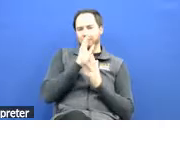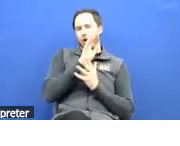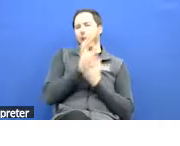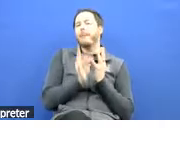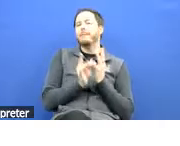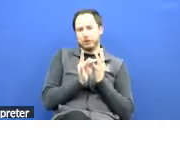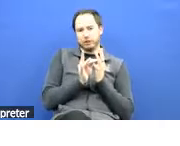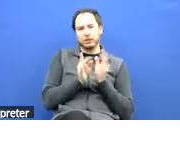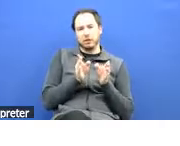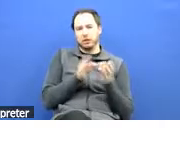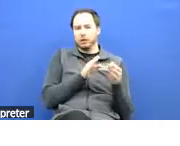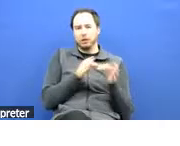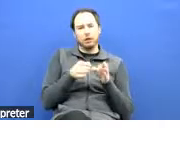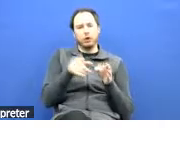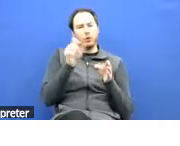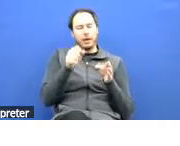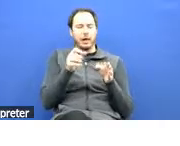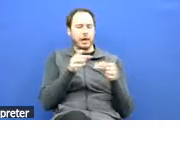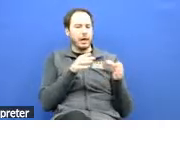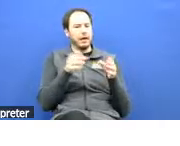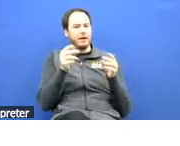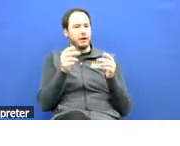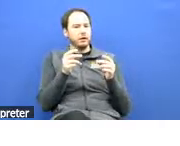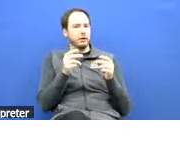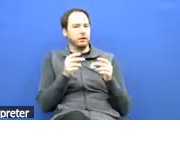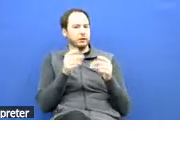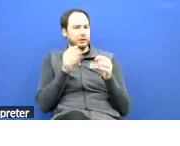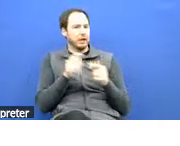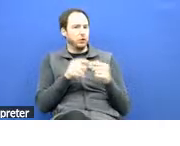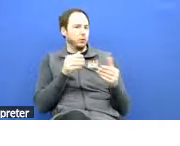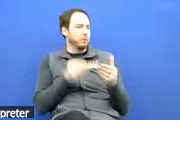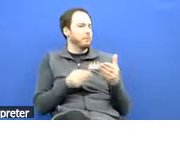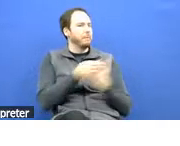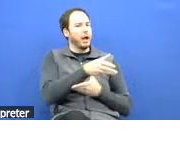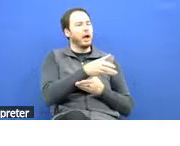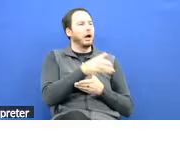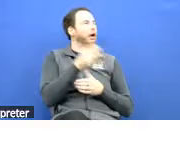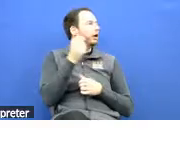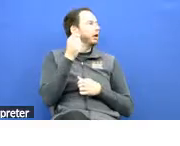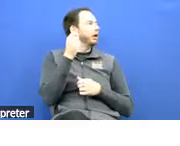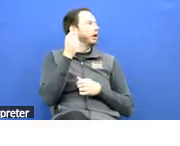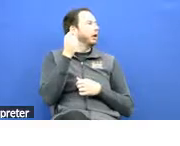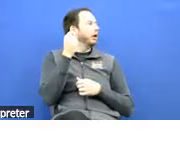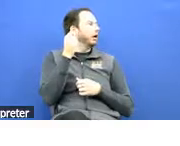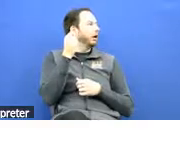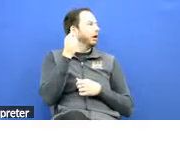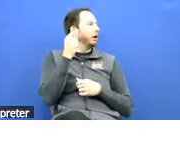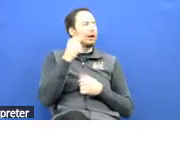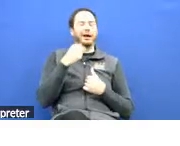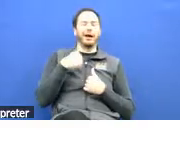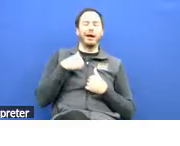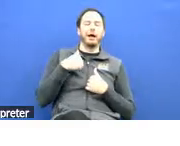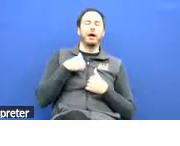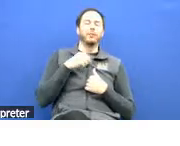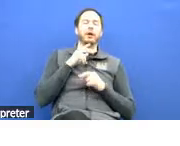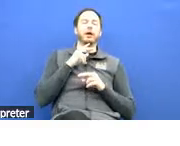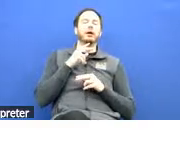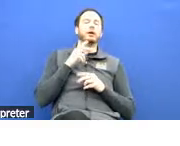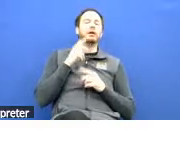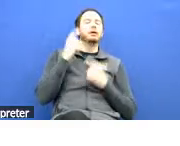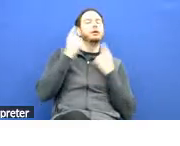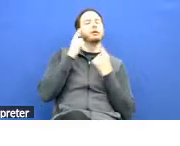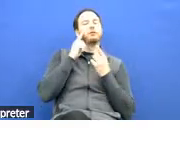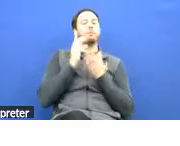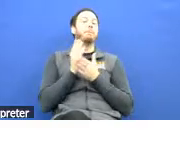way you can then trigger it very quickly. This just gets into I'm just looking at it from a